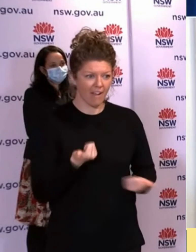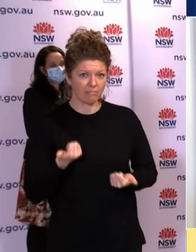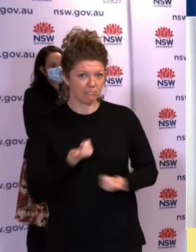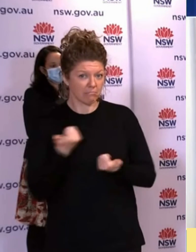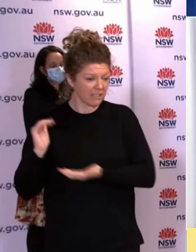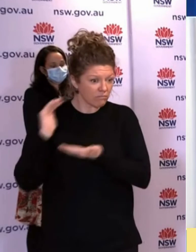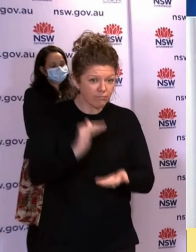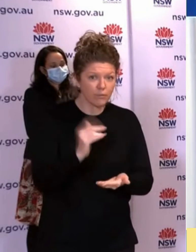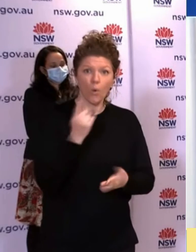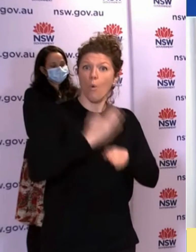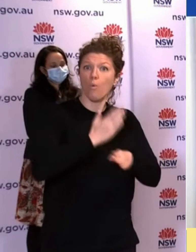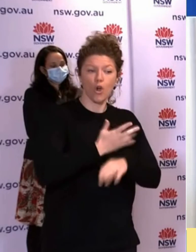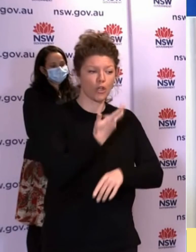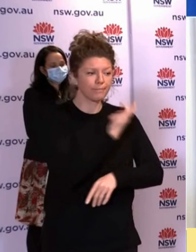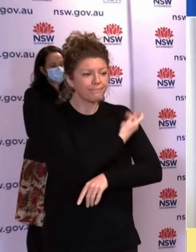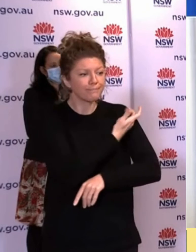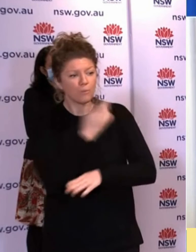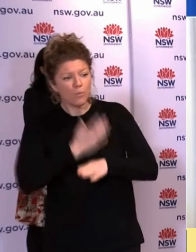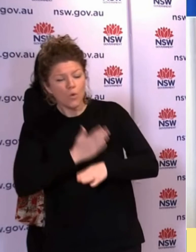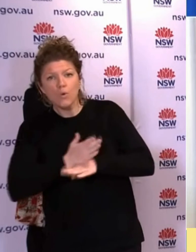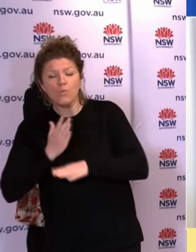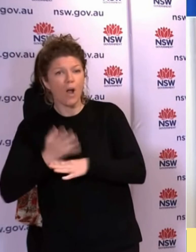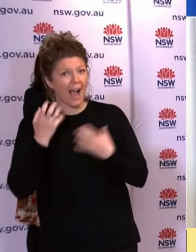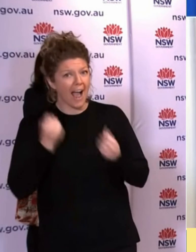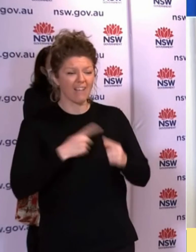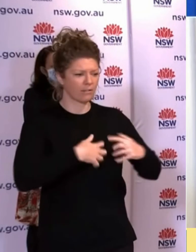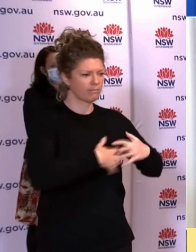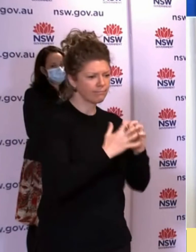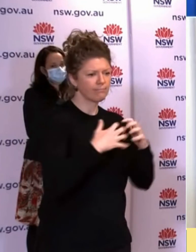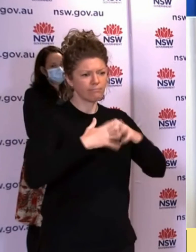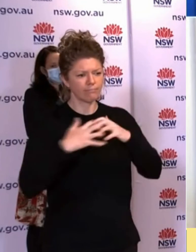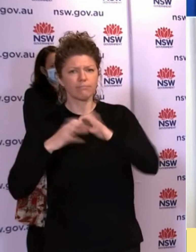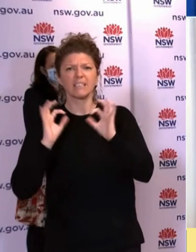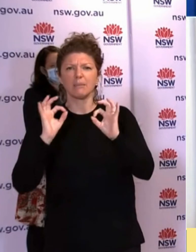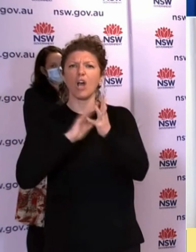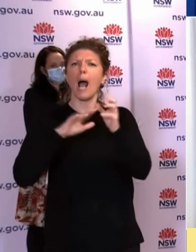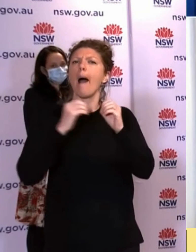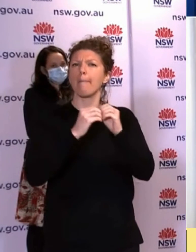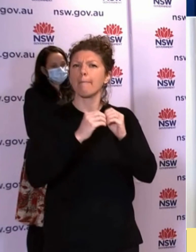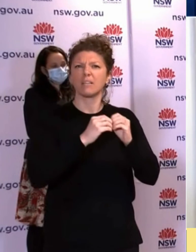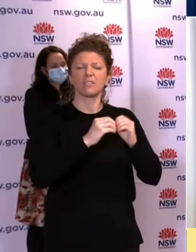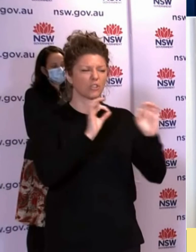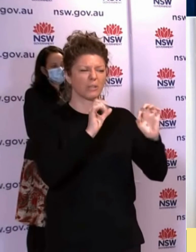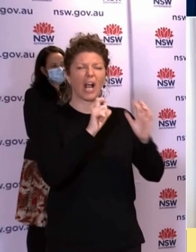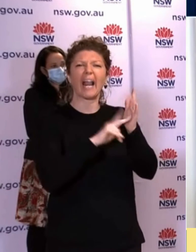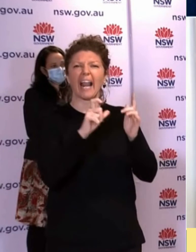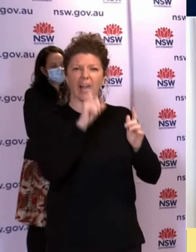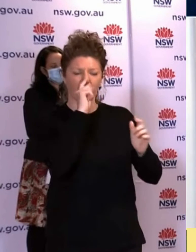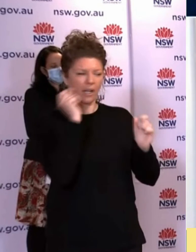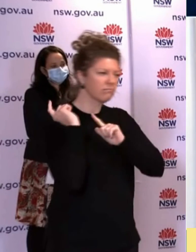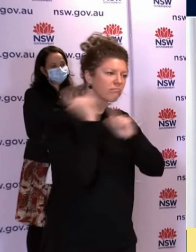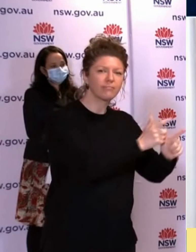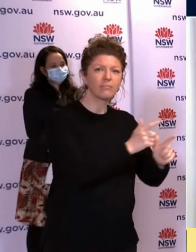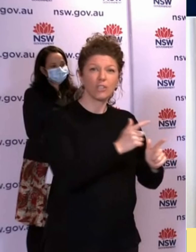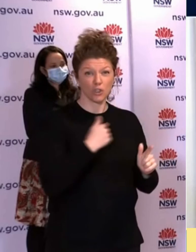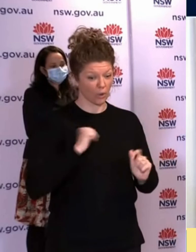this is an opportunity. On Friday, we sent out over 1 million text messages via our colleagues at Service